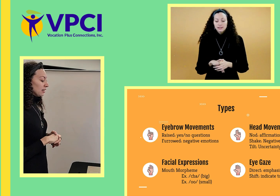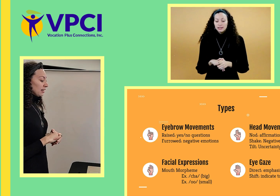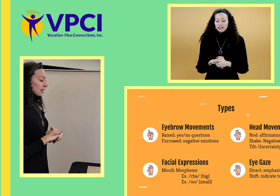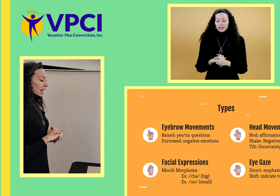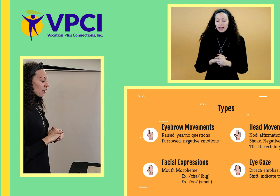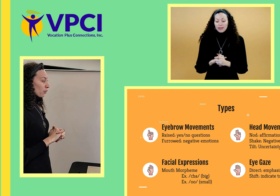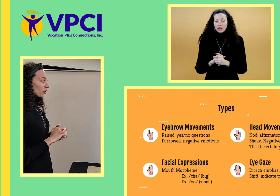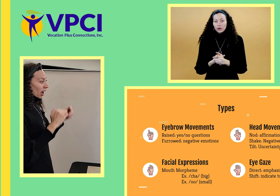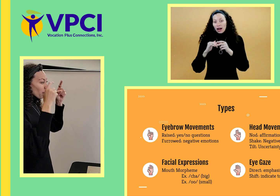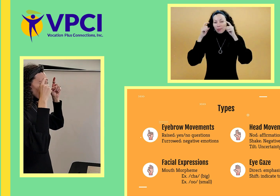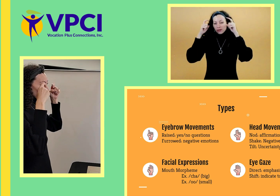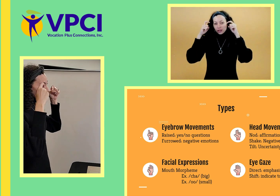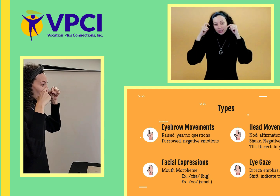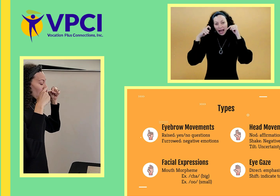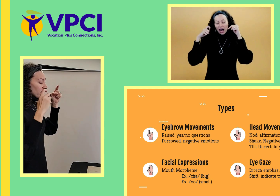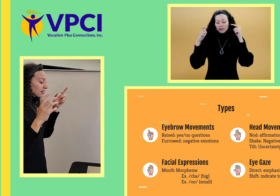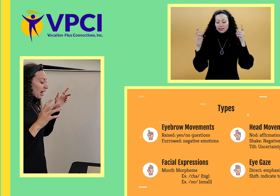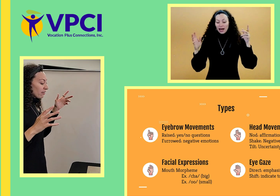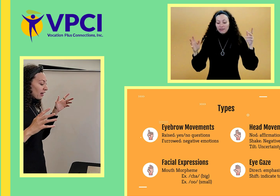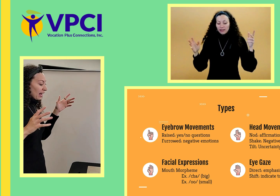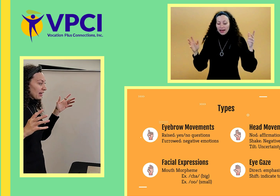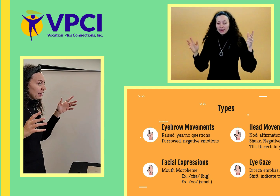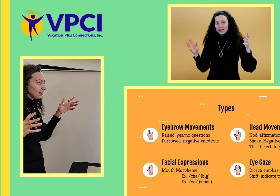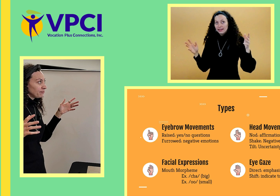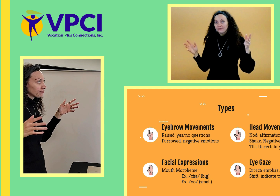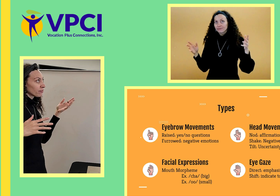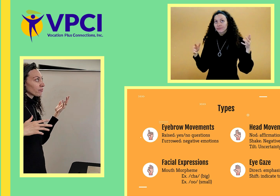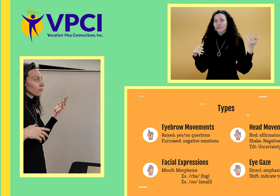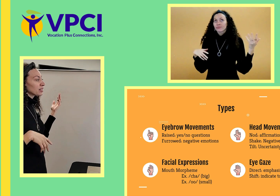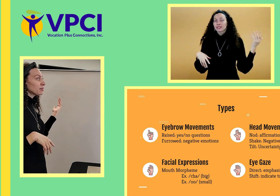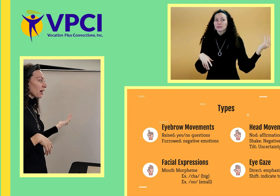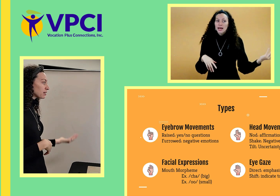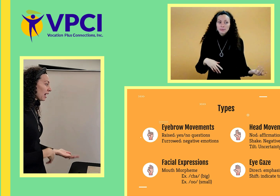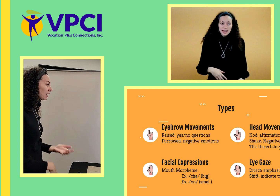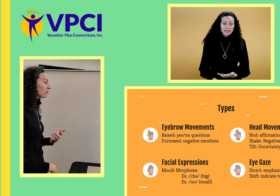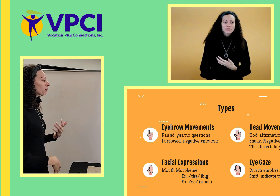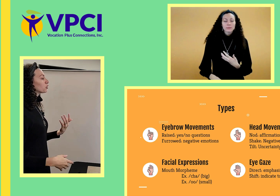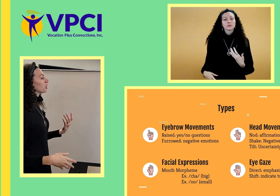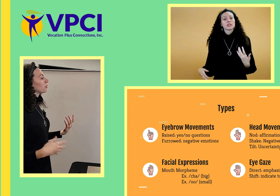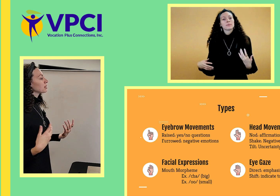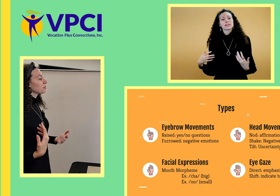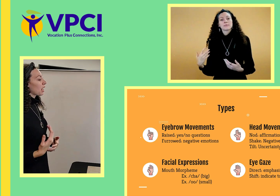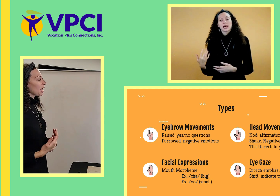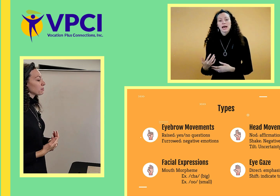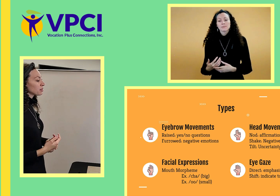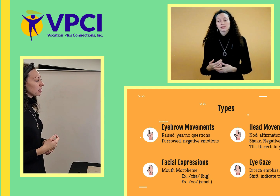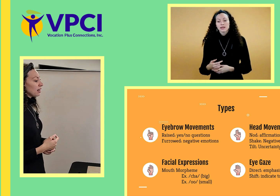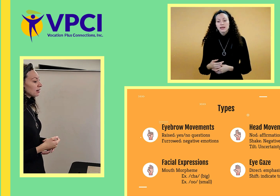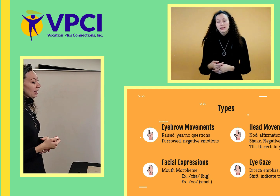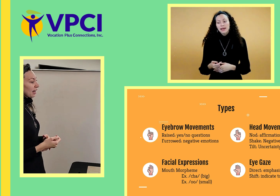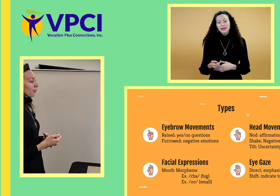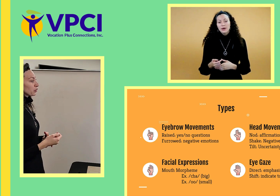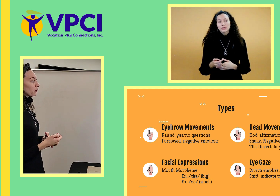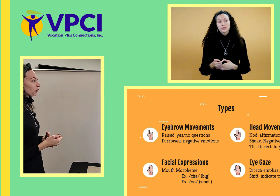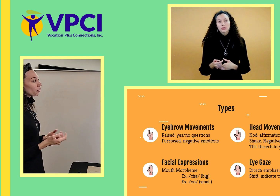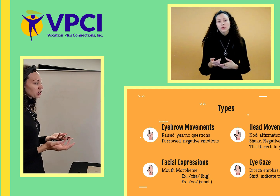questions. And then when your eyebrows are down, that's kind of like sometimes negative emotion, but sometimes